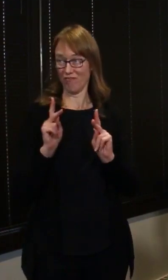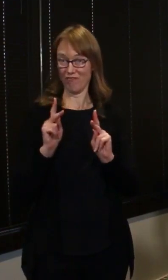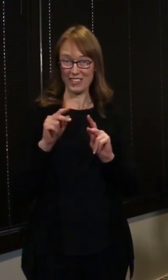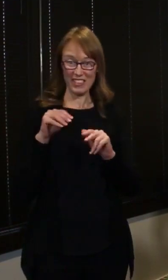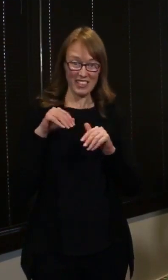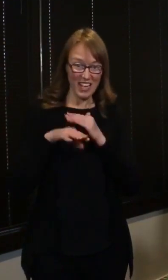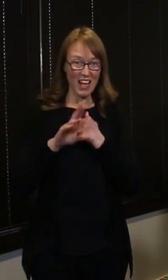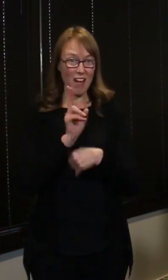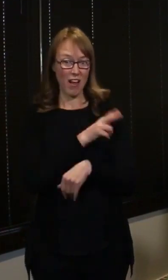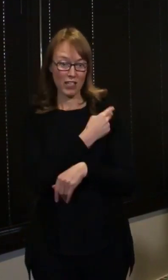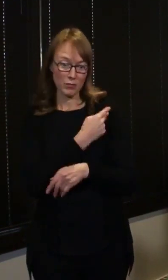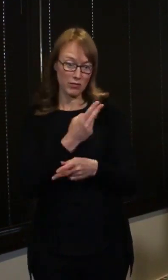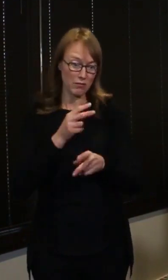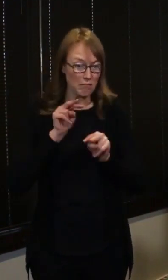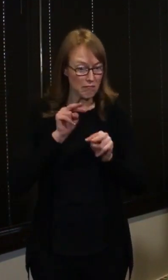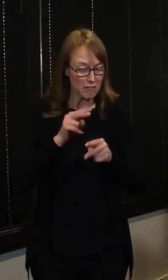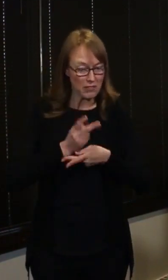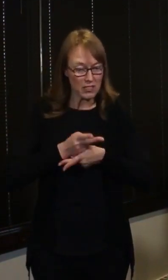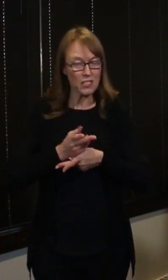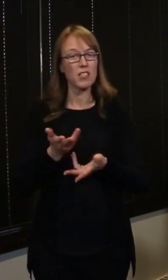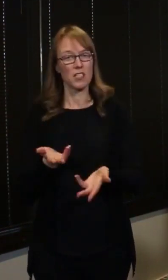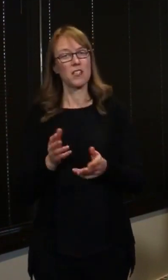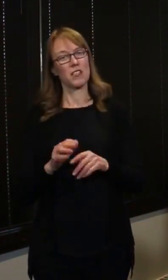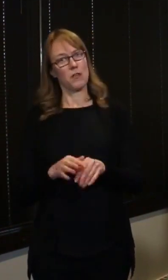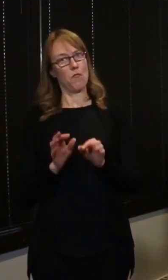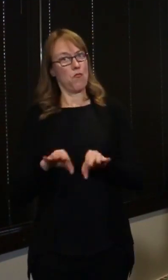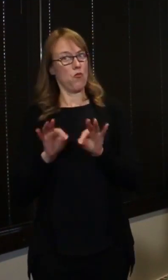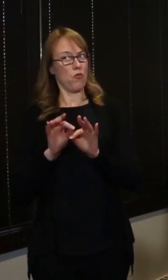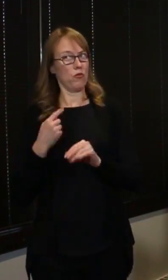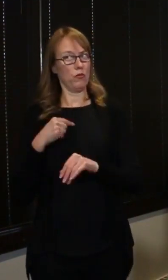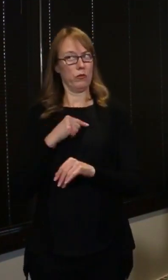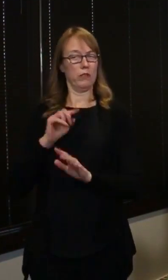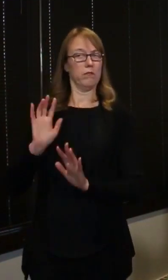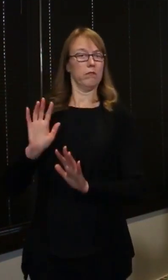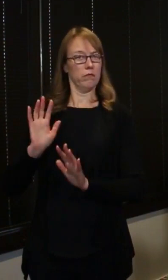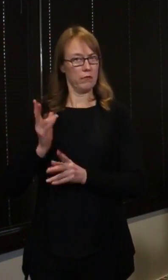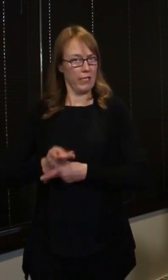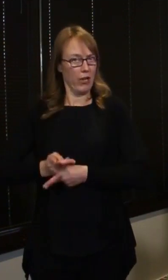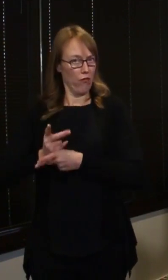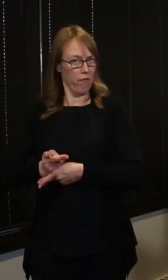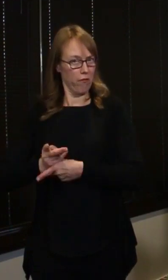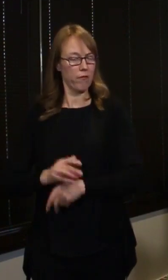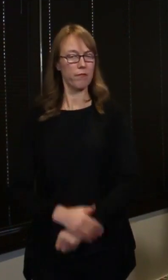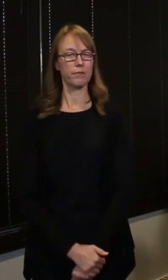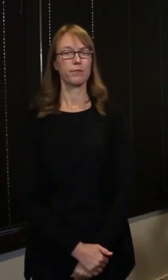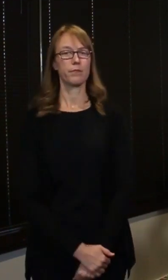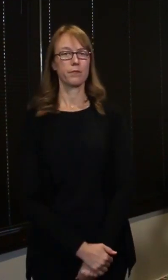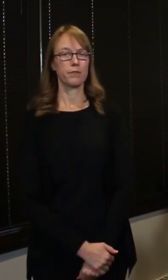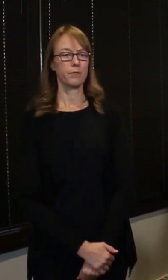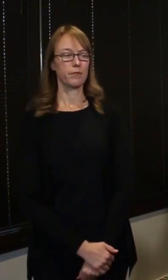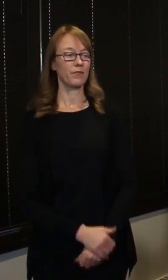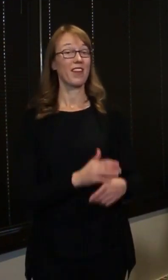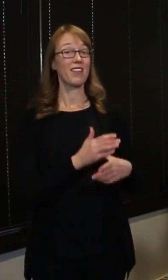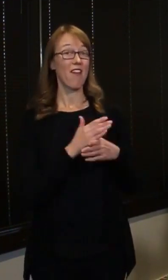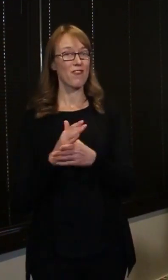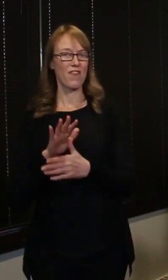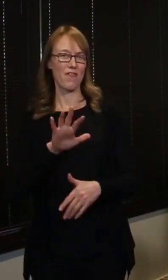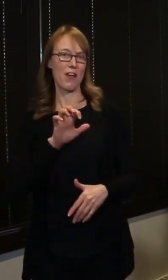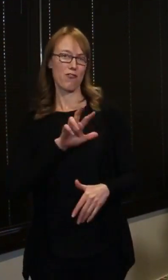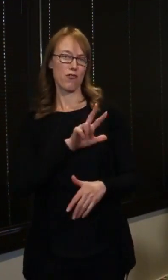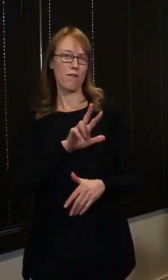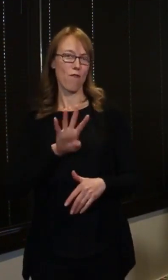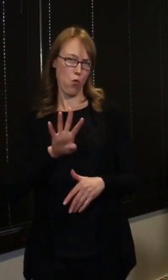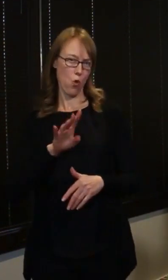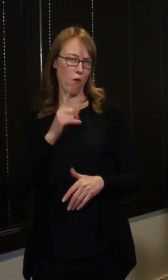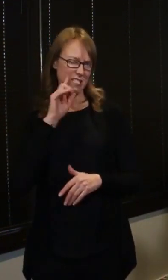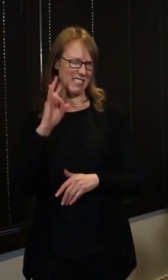still need to have a healthy respect for the virus. The moving average now is at 534 for the 7-day